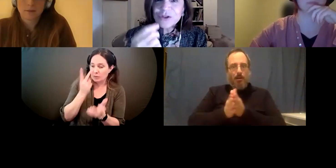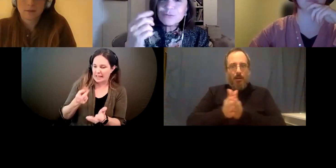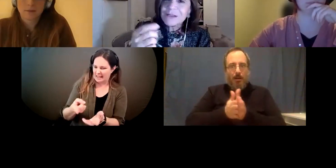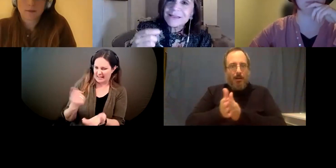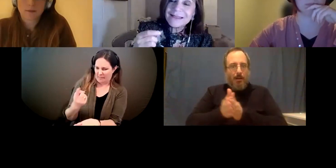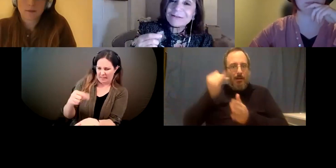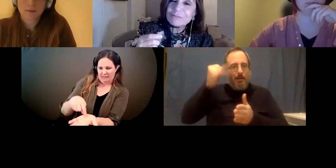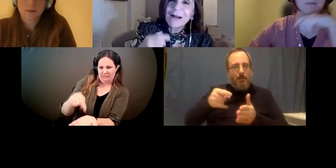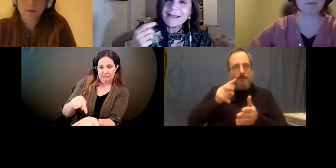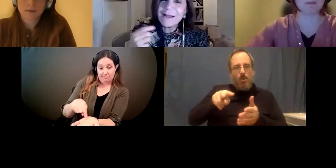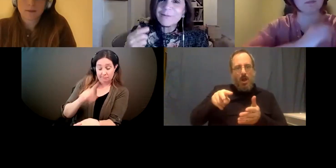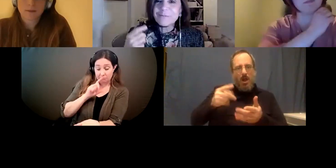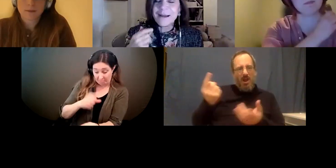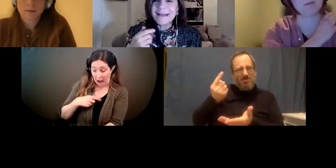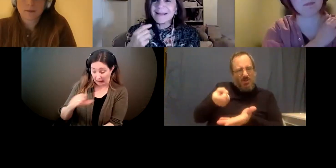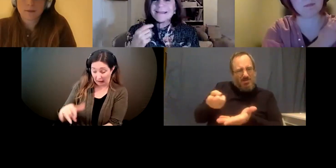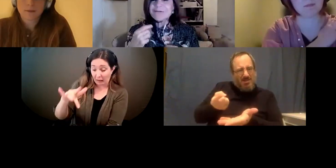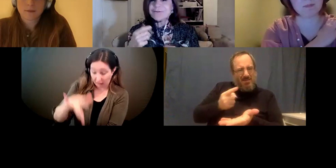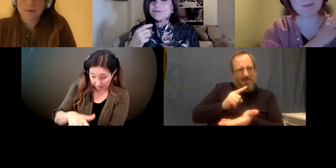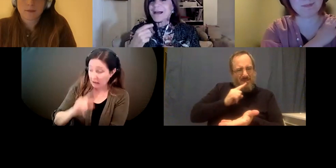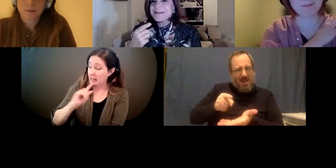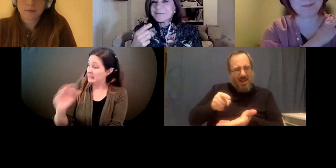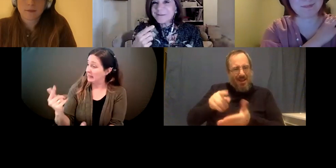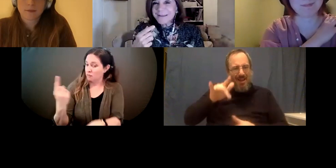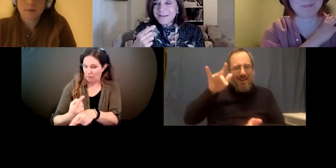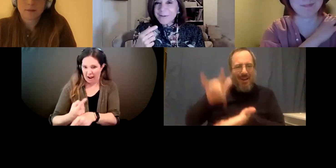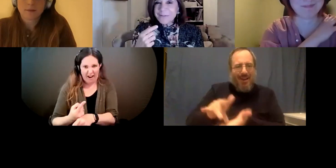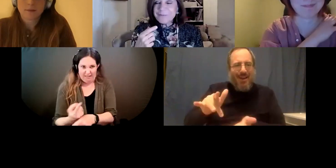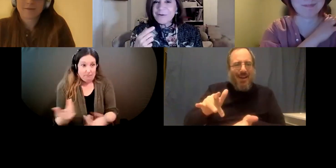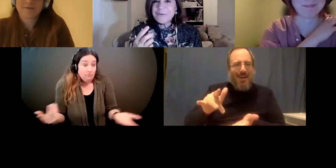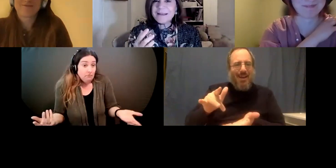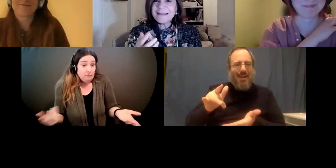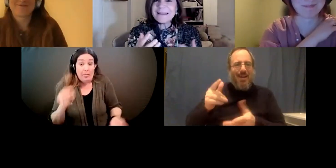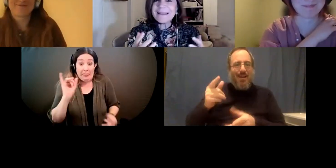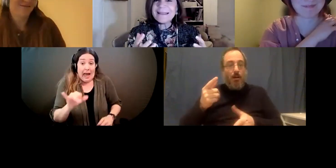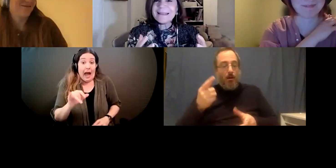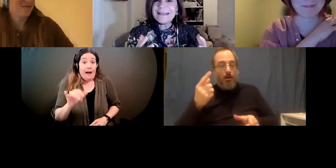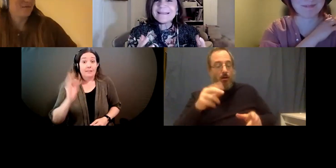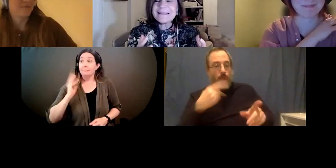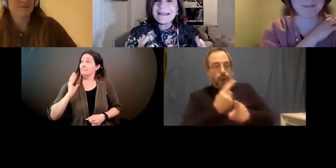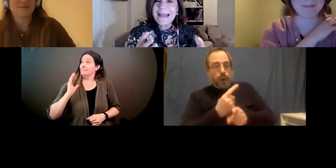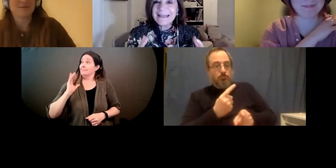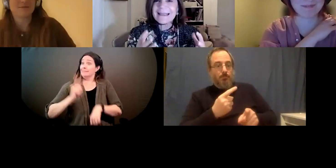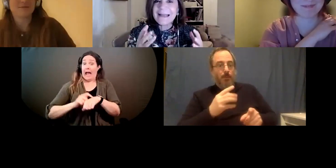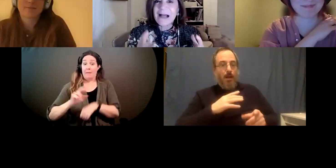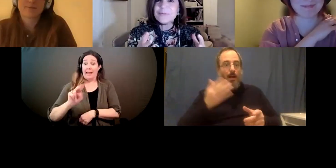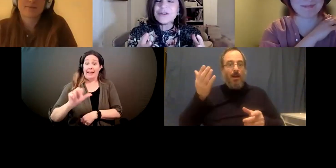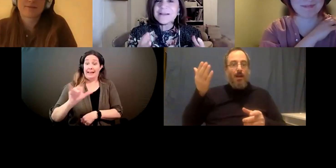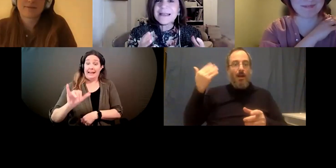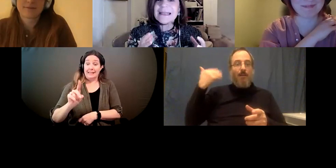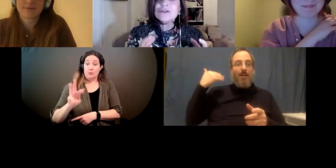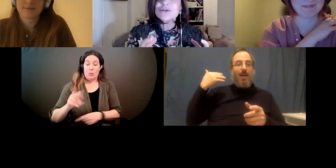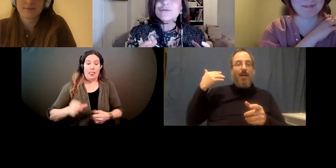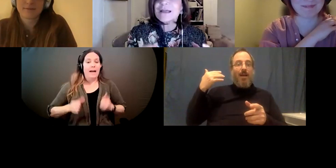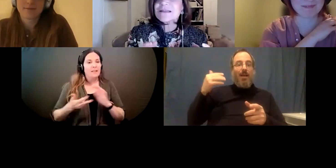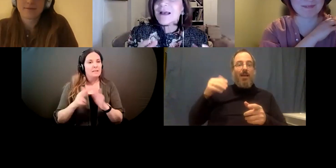which is really right out of my Nancy Drew life. You know, it's taking an object